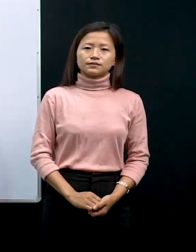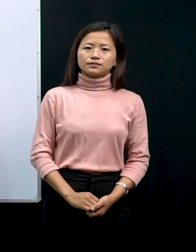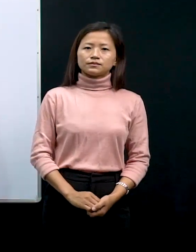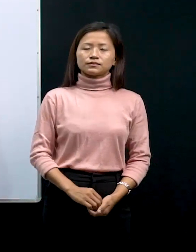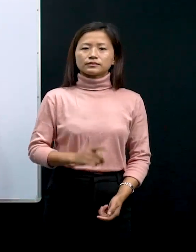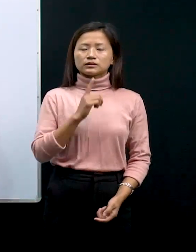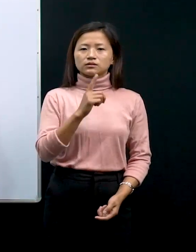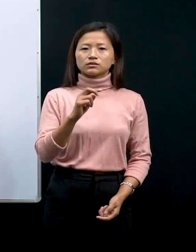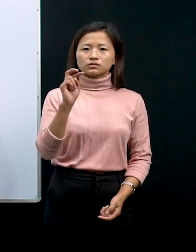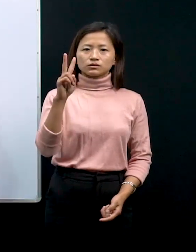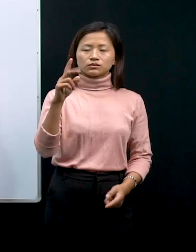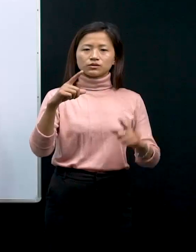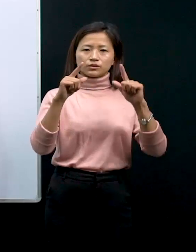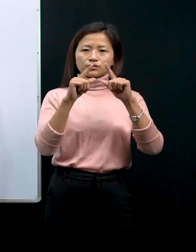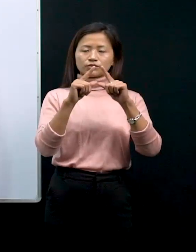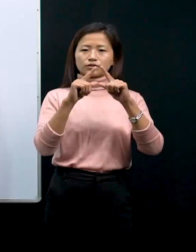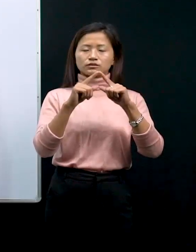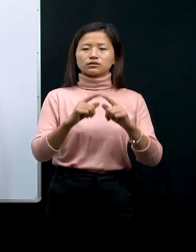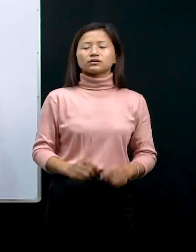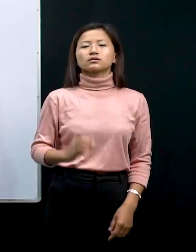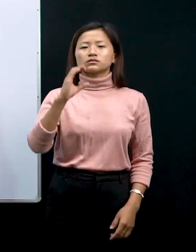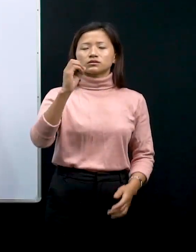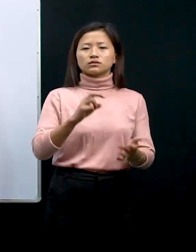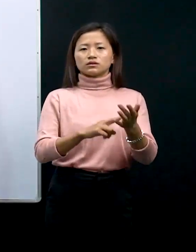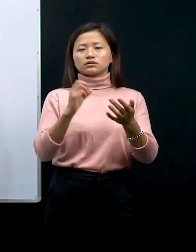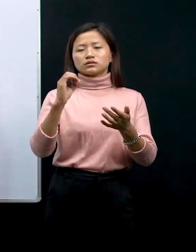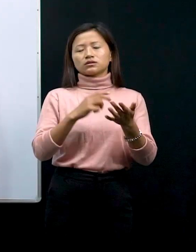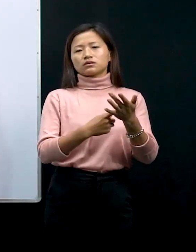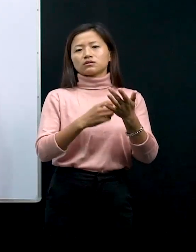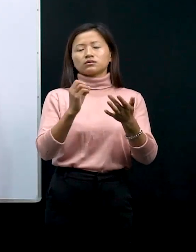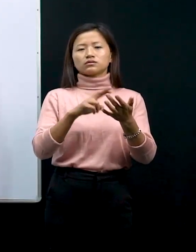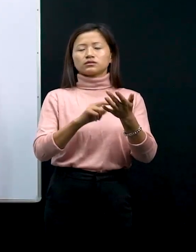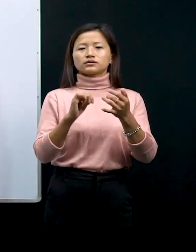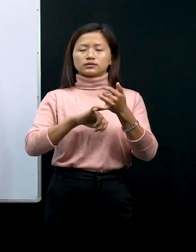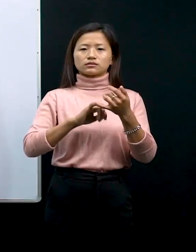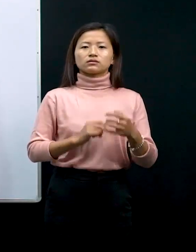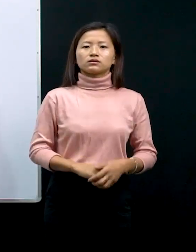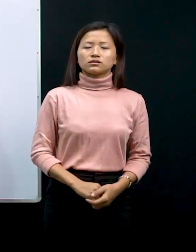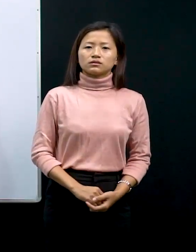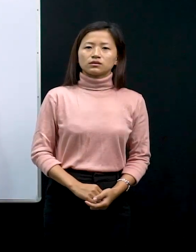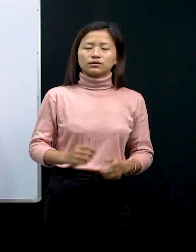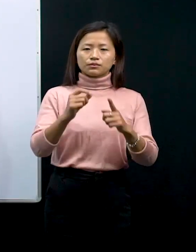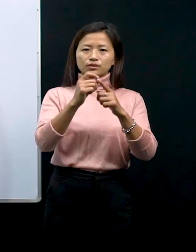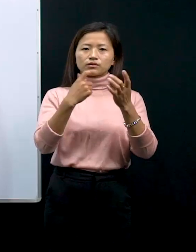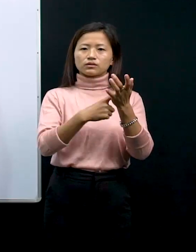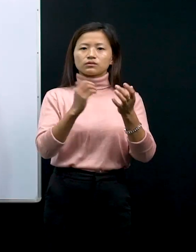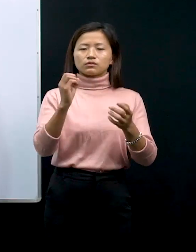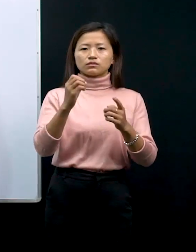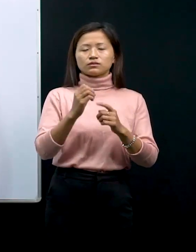Can you tell me these two triangles are concurrents? Yes or no? Yes. Triangle